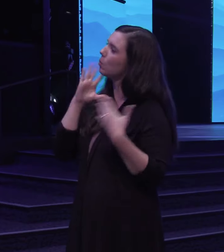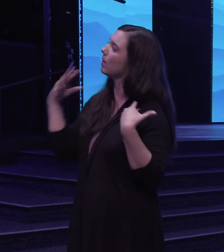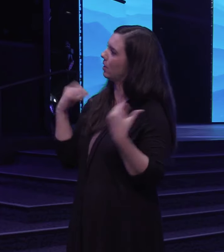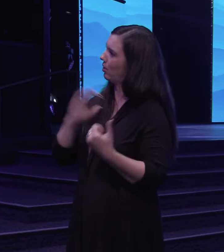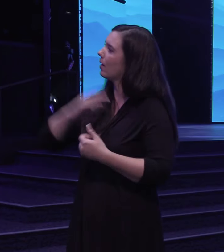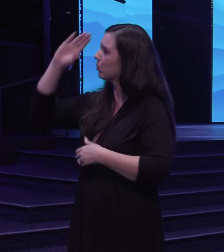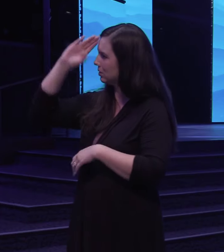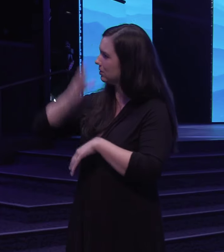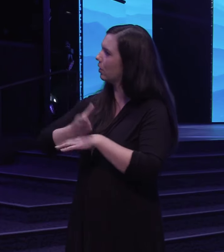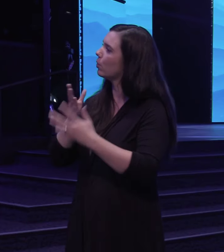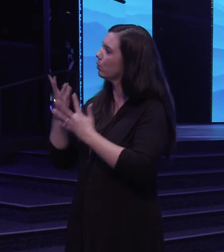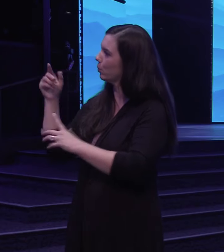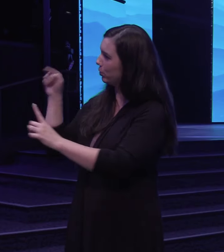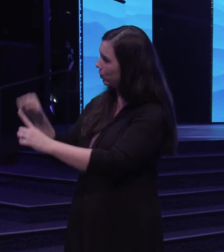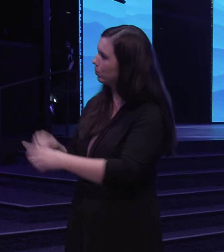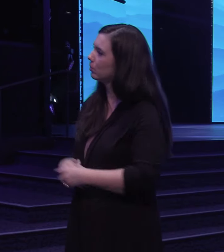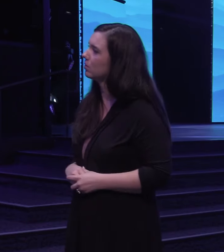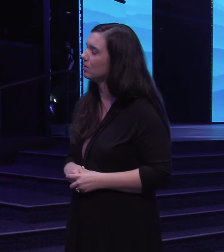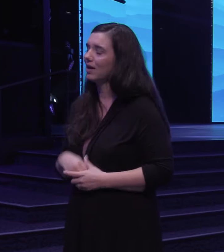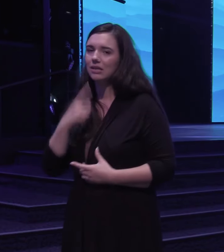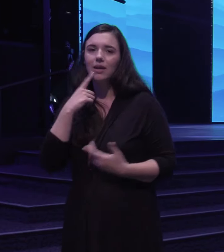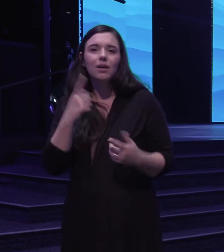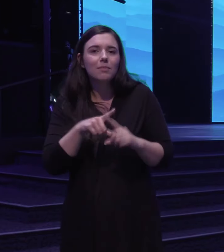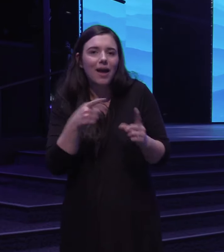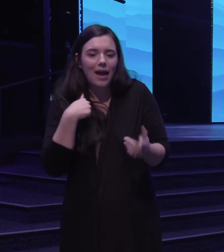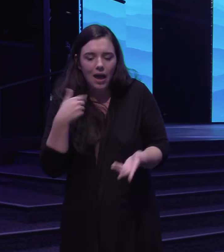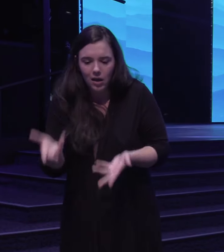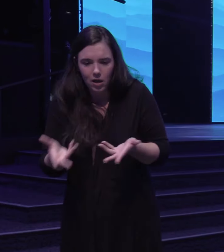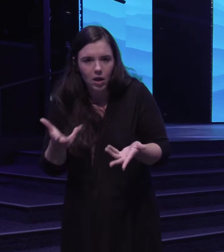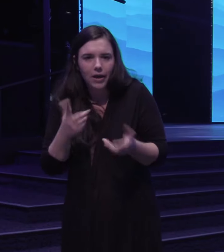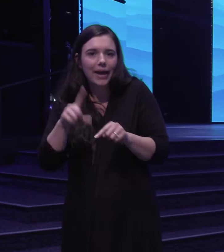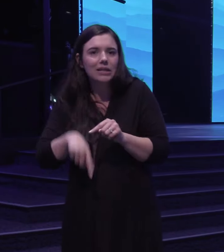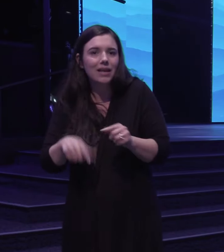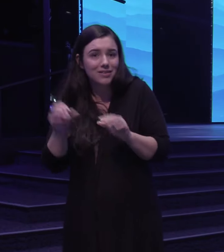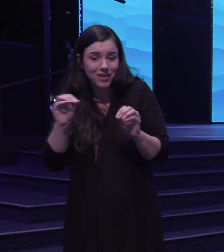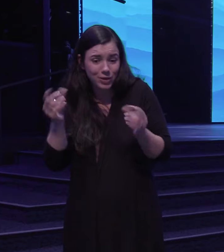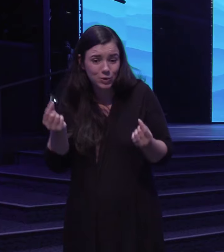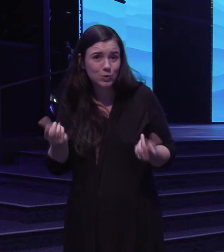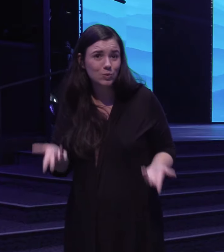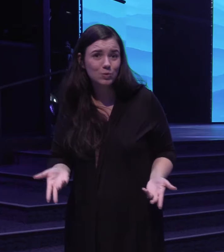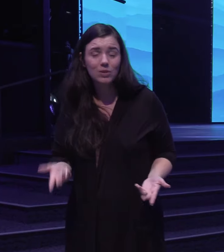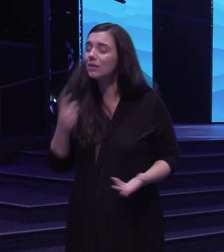son through him. And I said, but I can't, there's nothing to be done here. They said, the Lord.